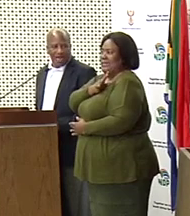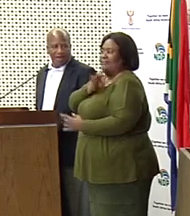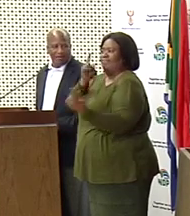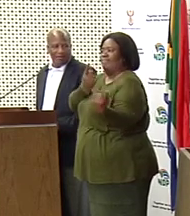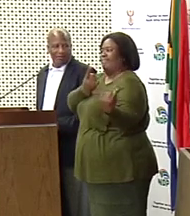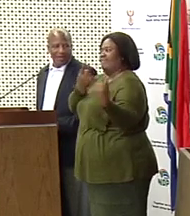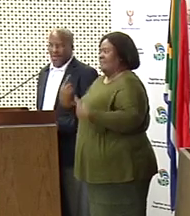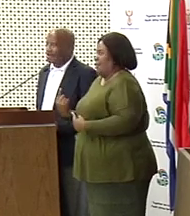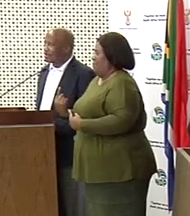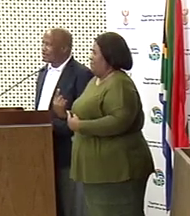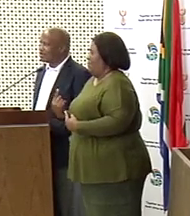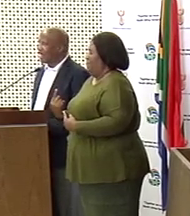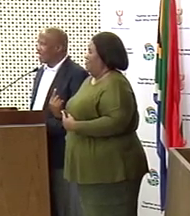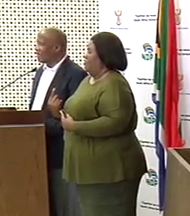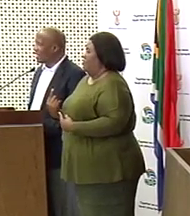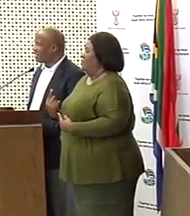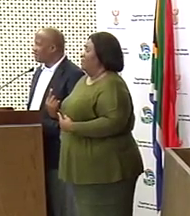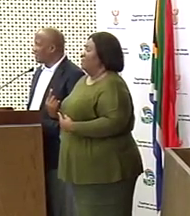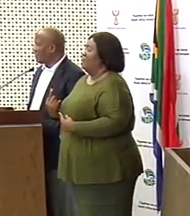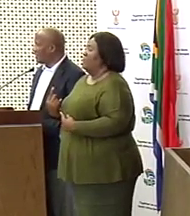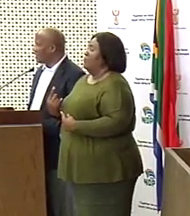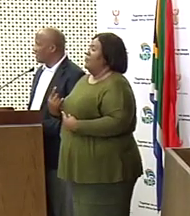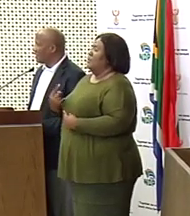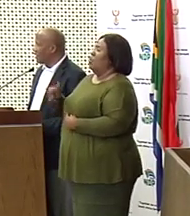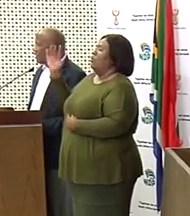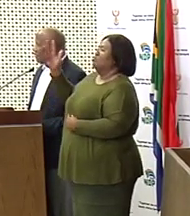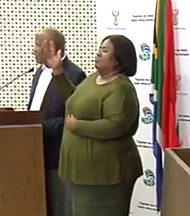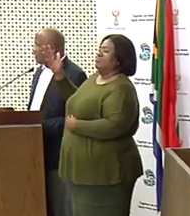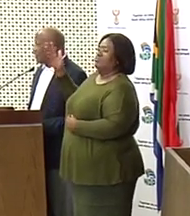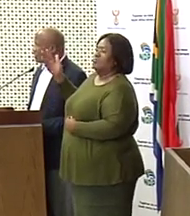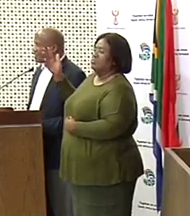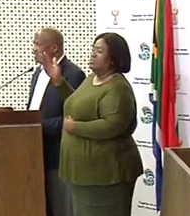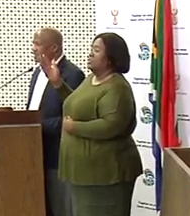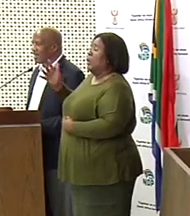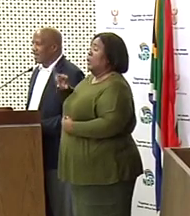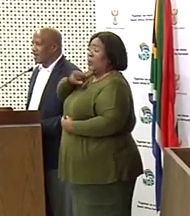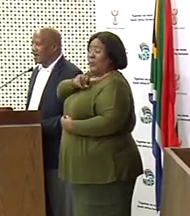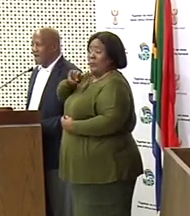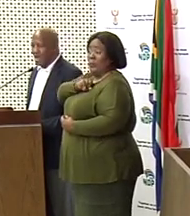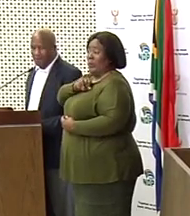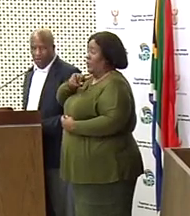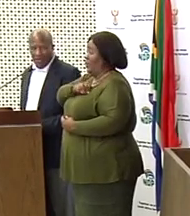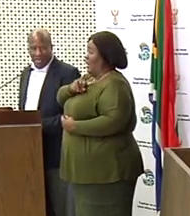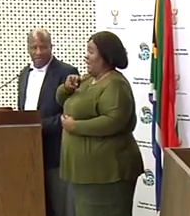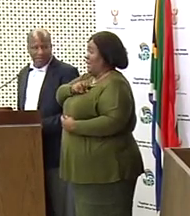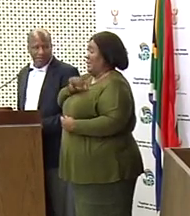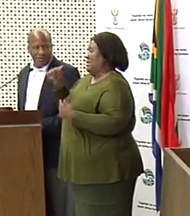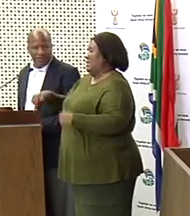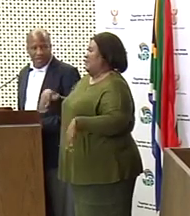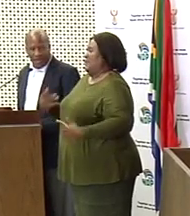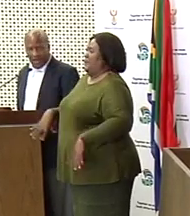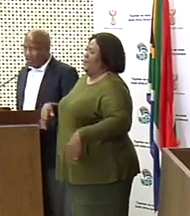to come to a press briefing, because these are abnormal